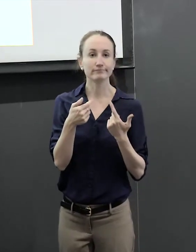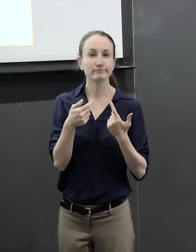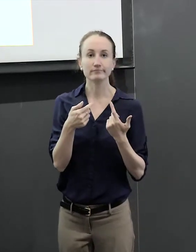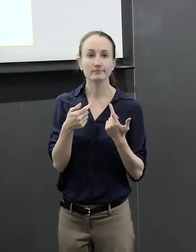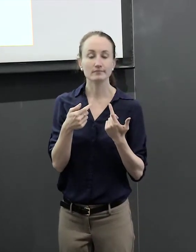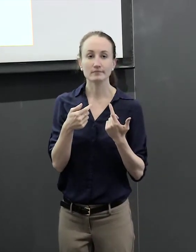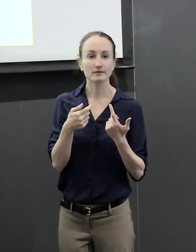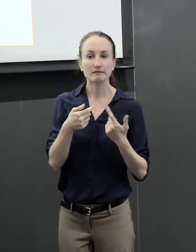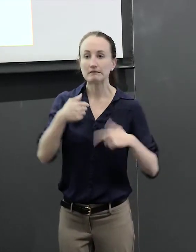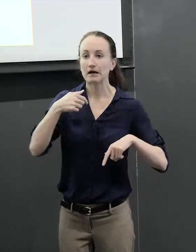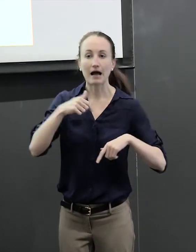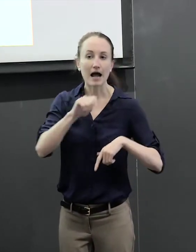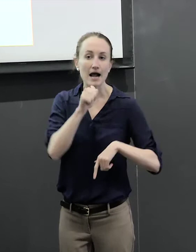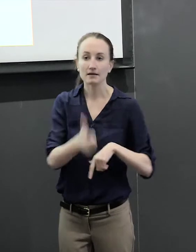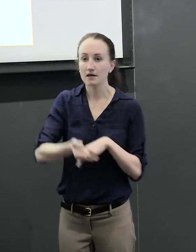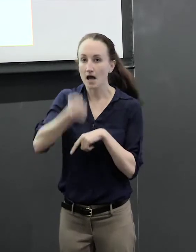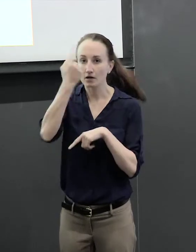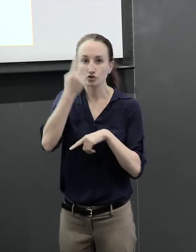I did not understand her.